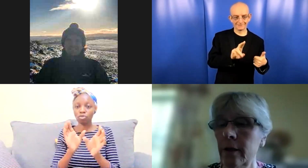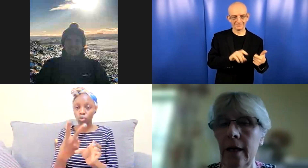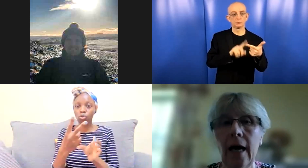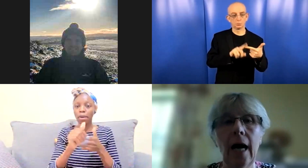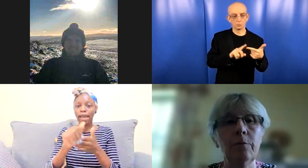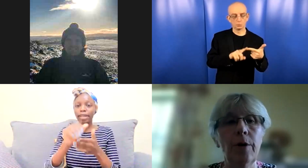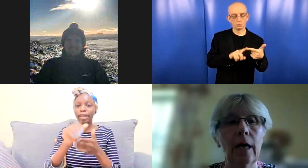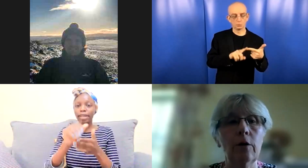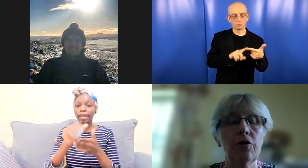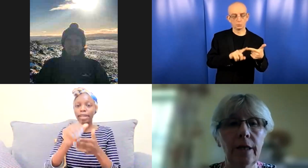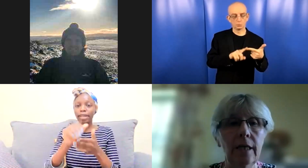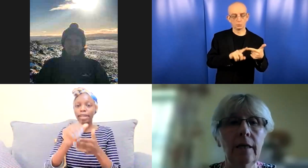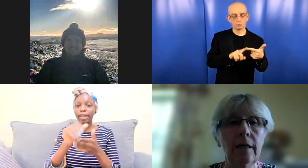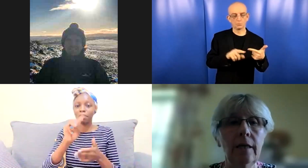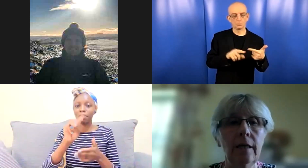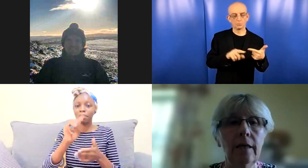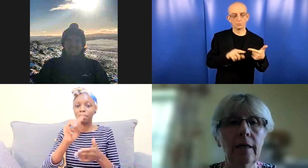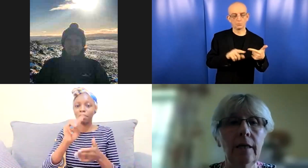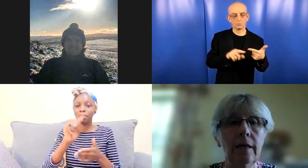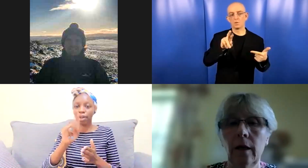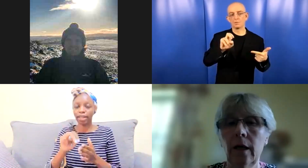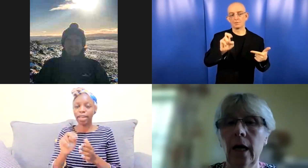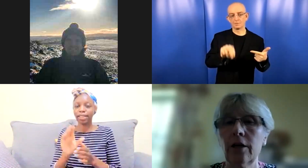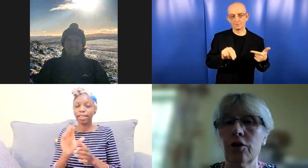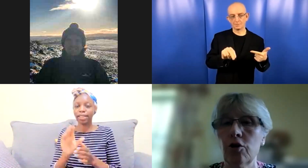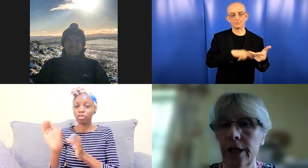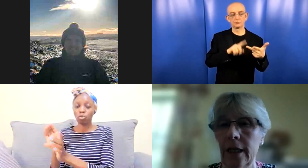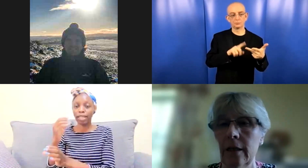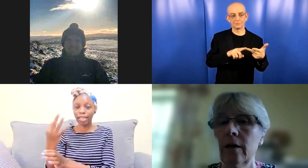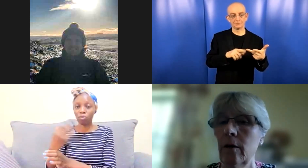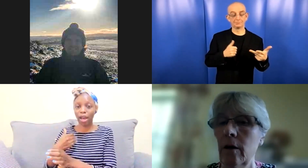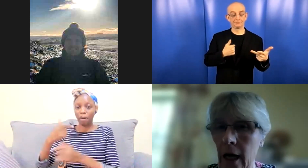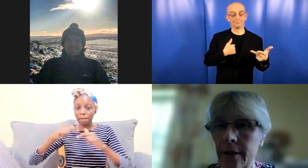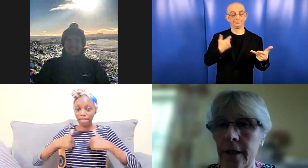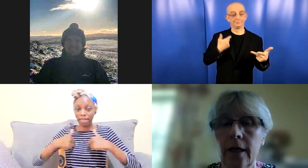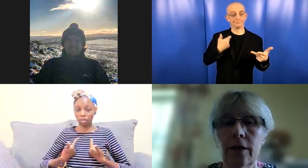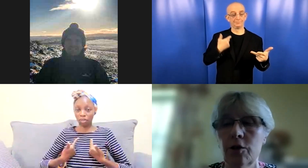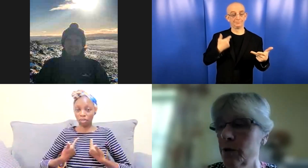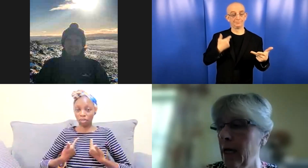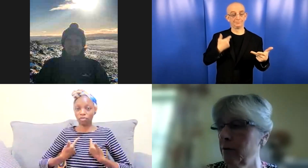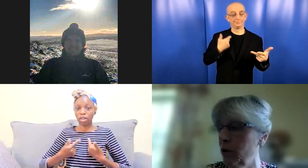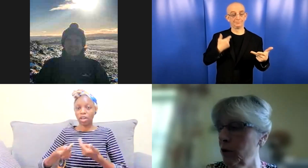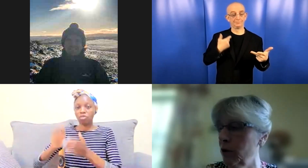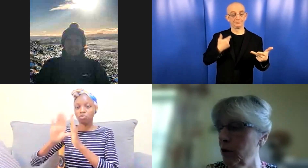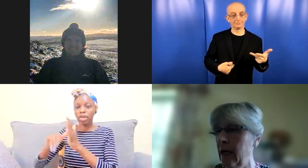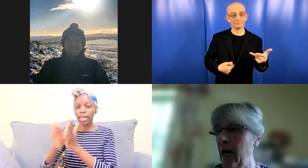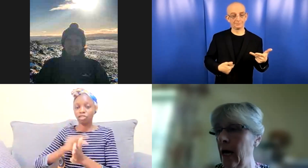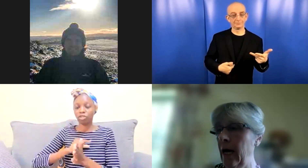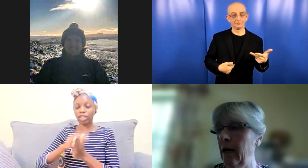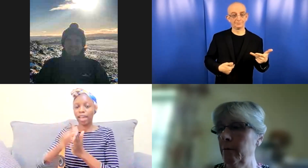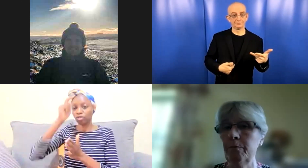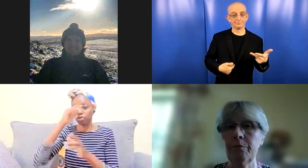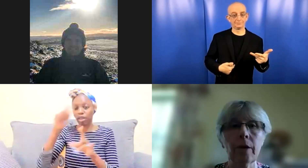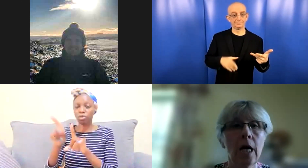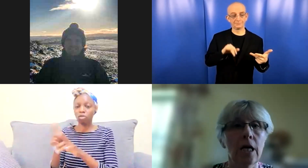Lauren, and breakout 3 by myself, Will, and Georgine, and Suzanne will also join